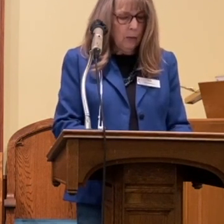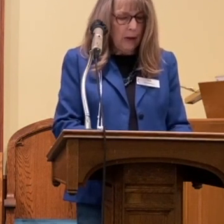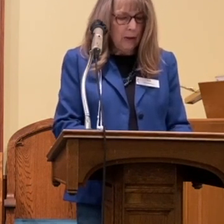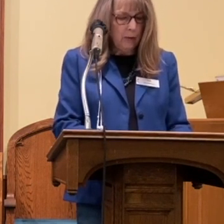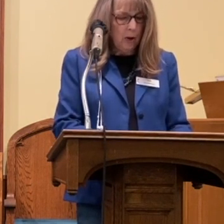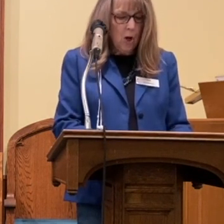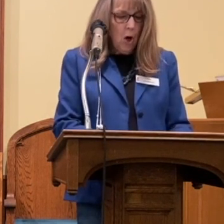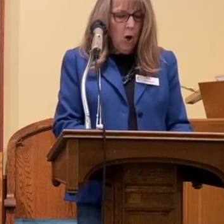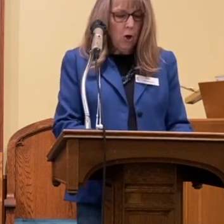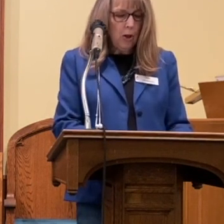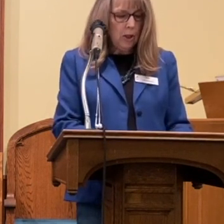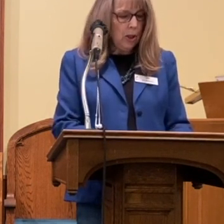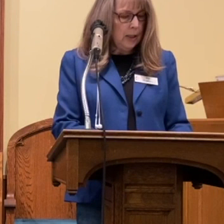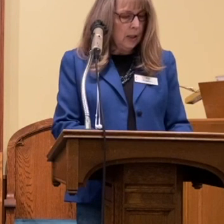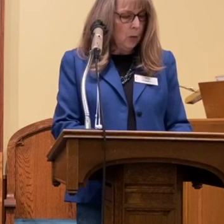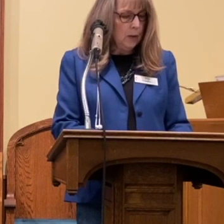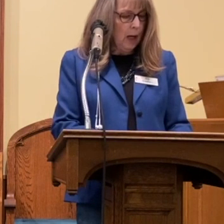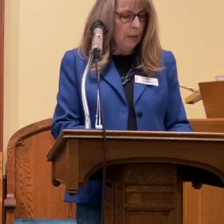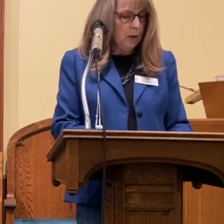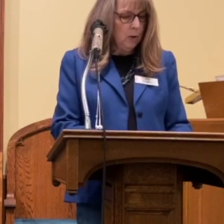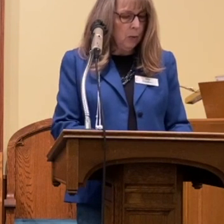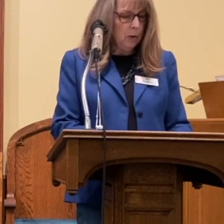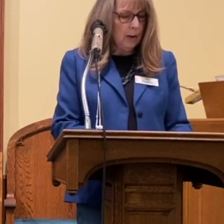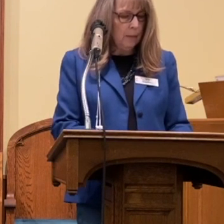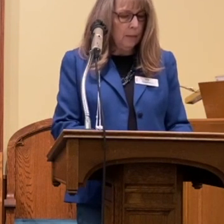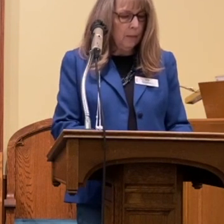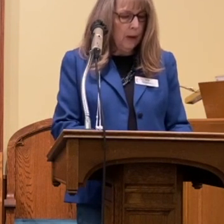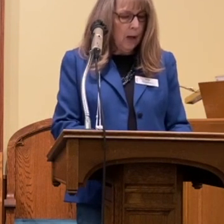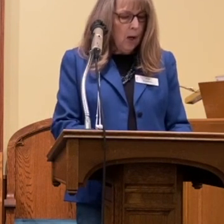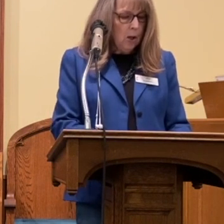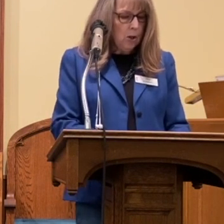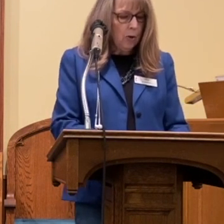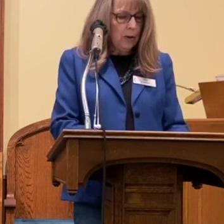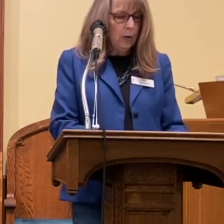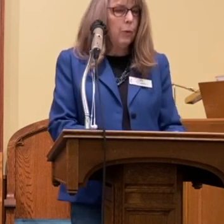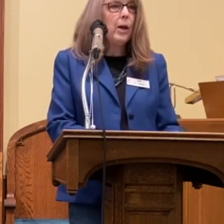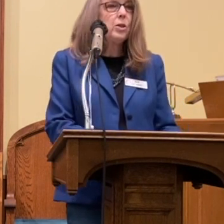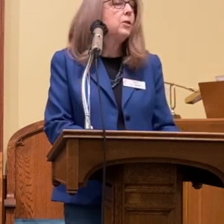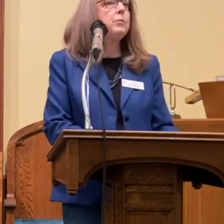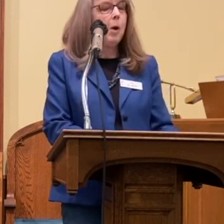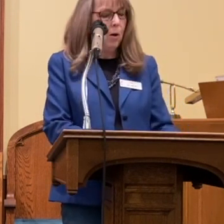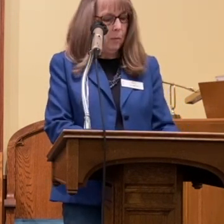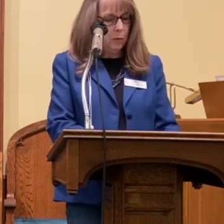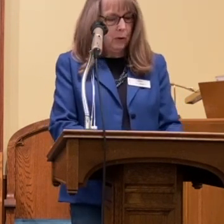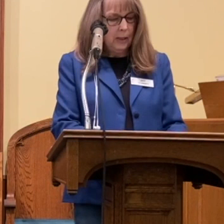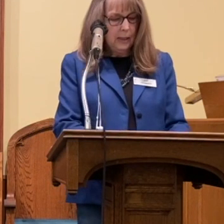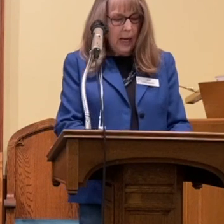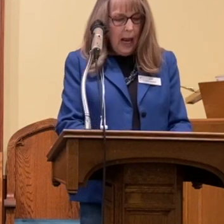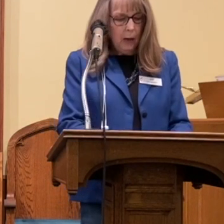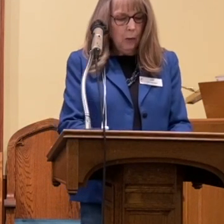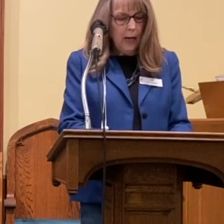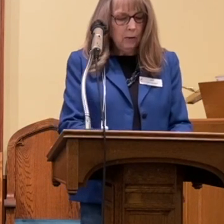come to the festival heard that Jesus was coming to Jerusalem. So they took branches of palm